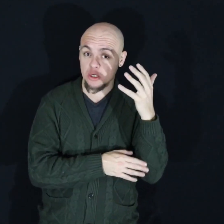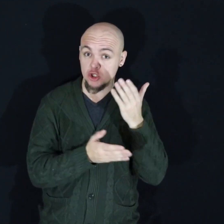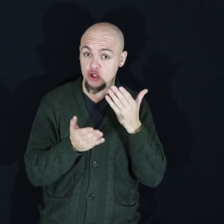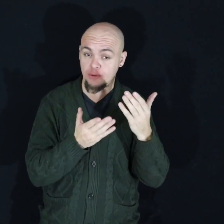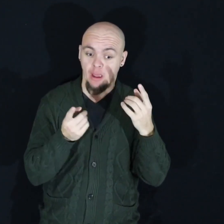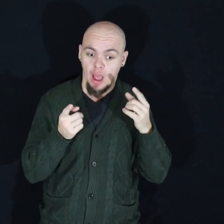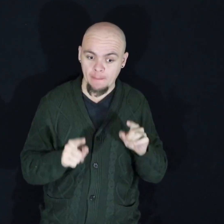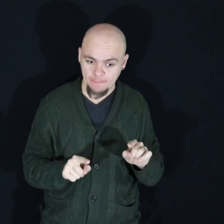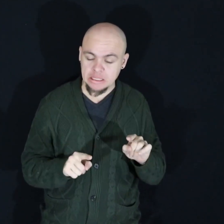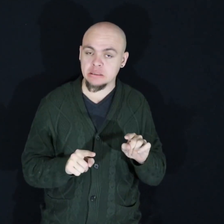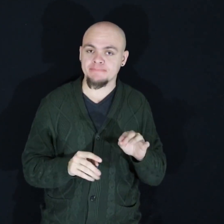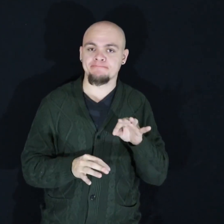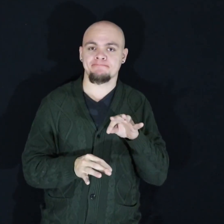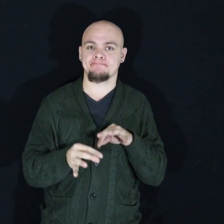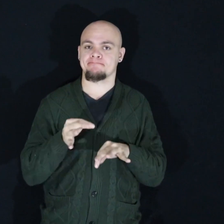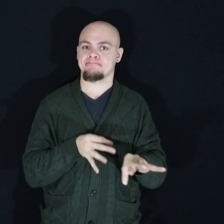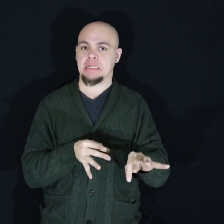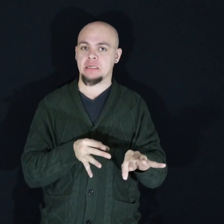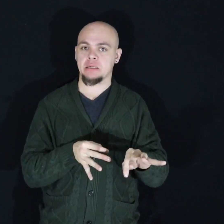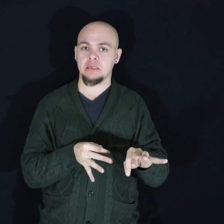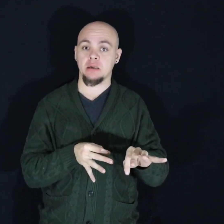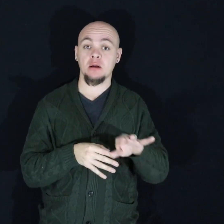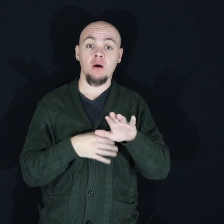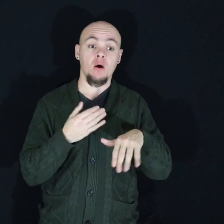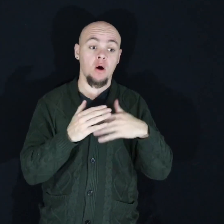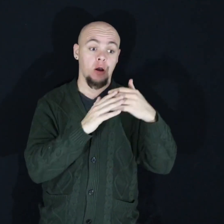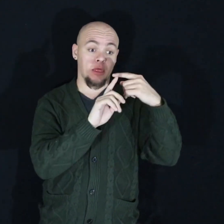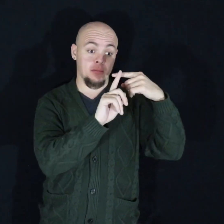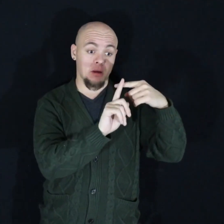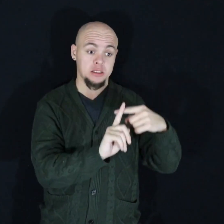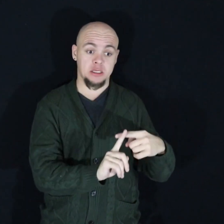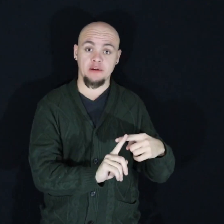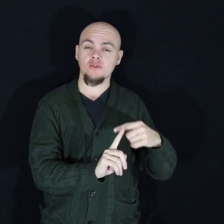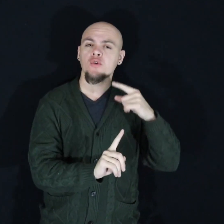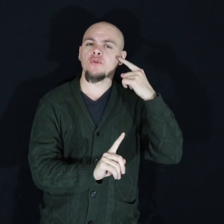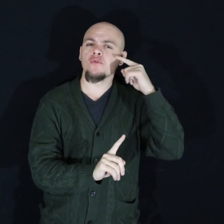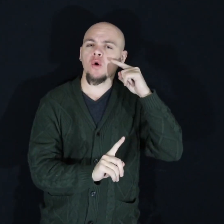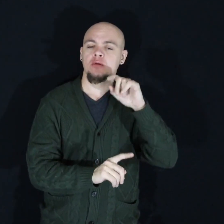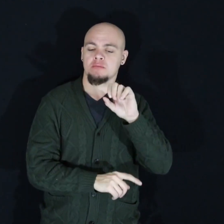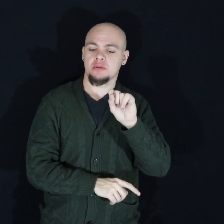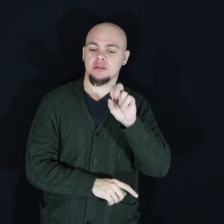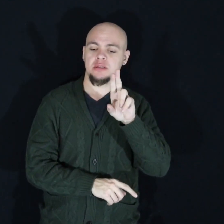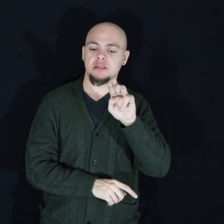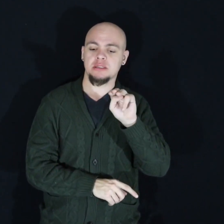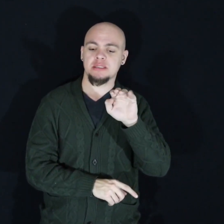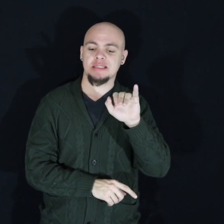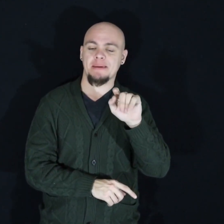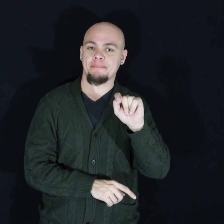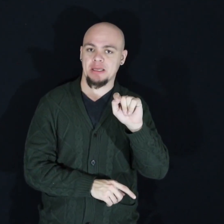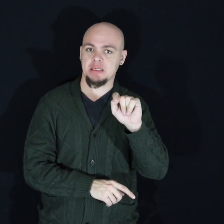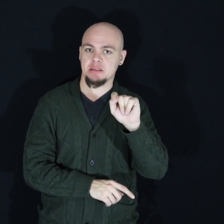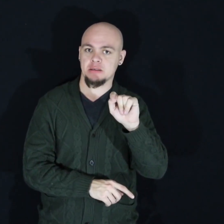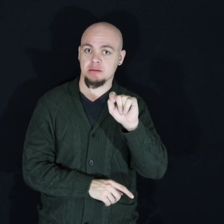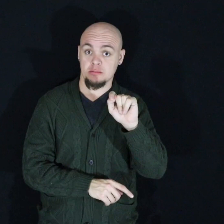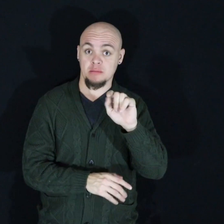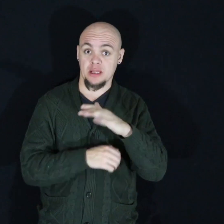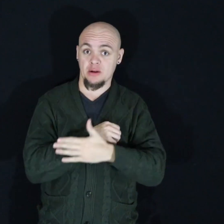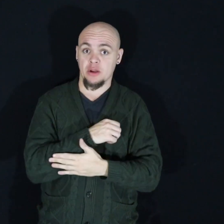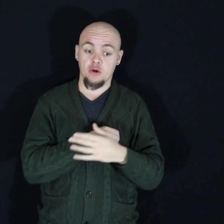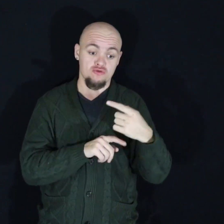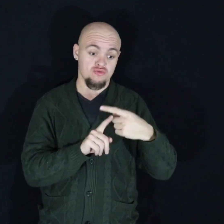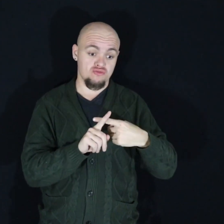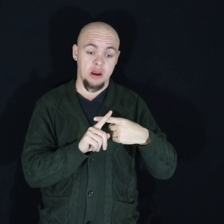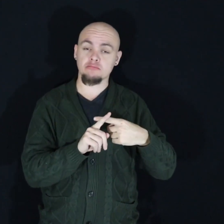going to happen instead, all of the upside is going to go back to Summit County to make rents more attainable and